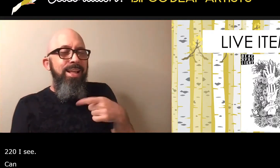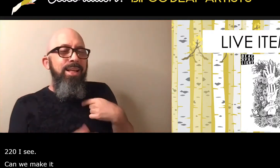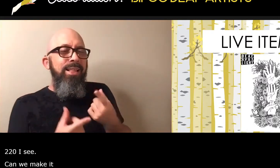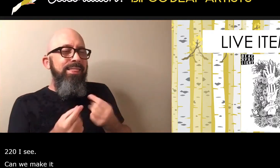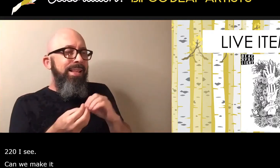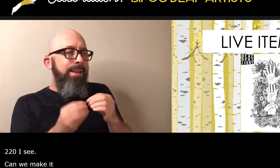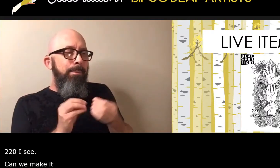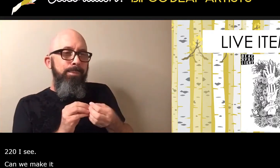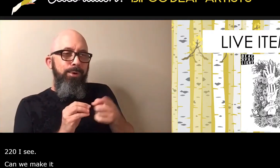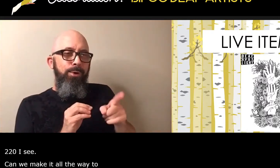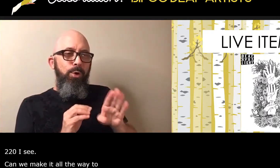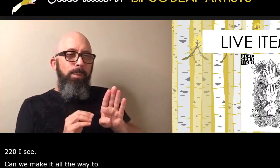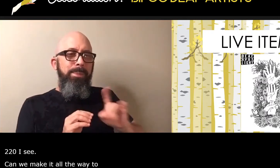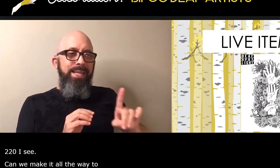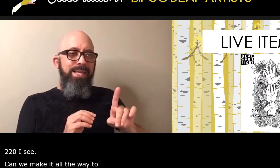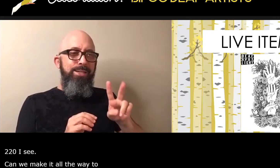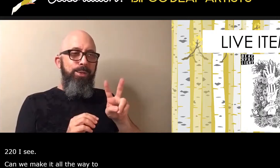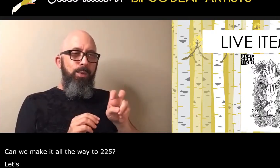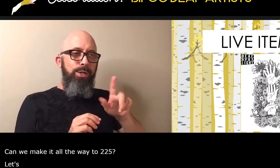can.